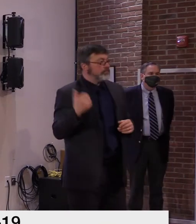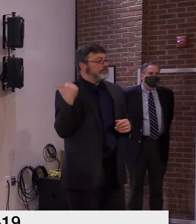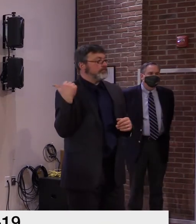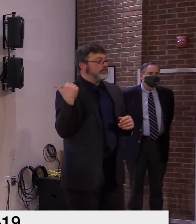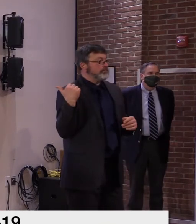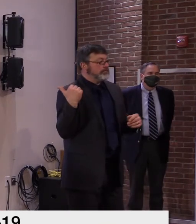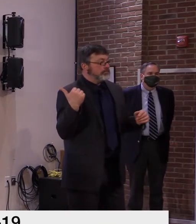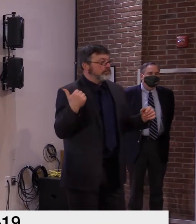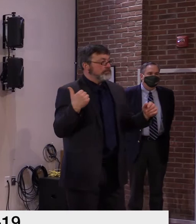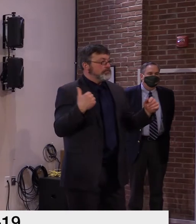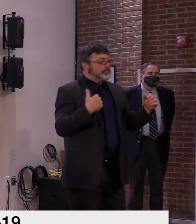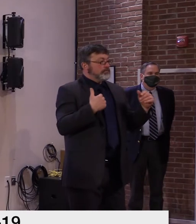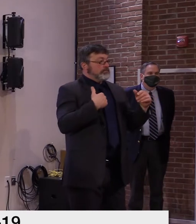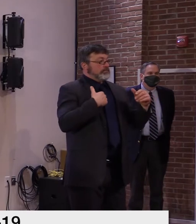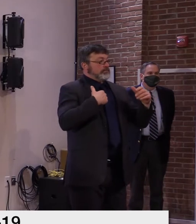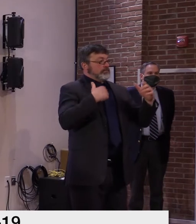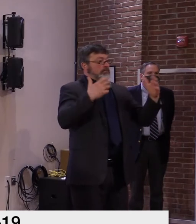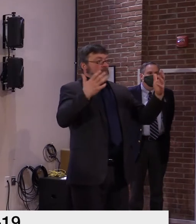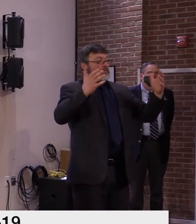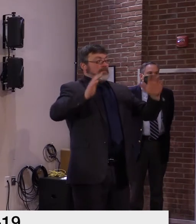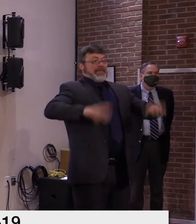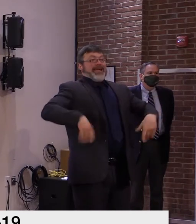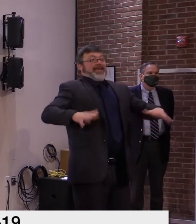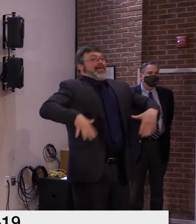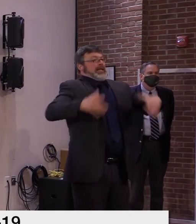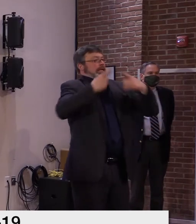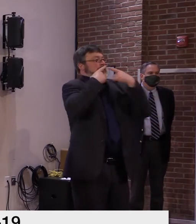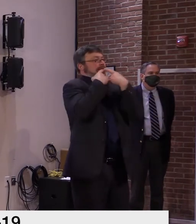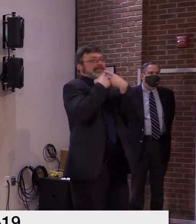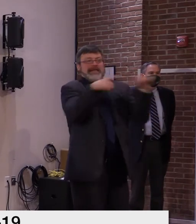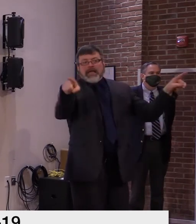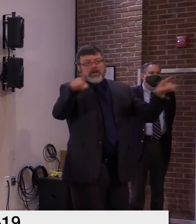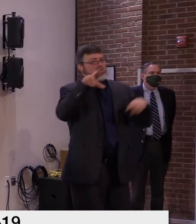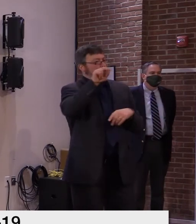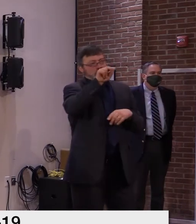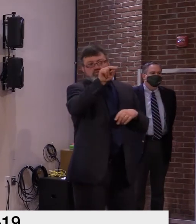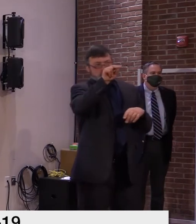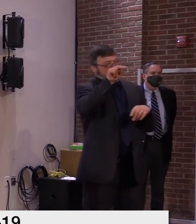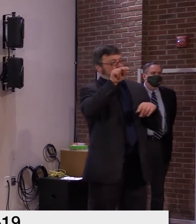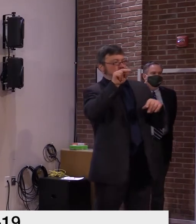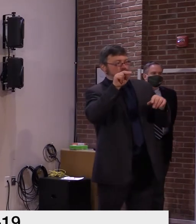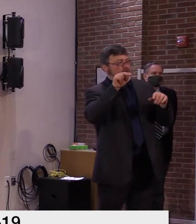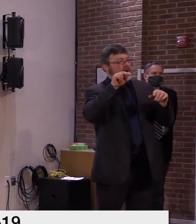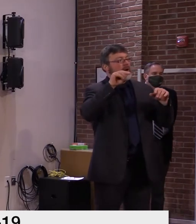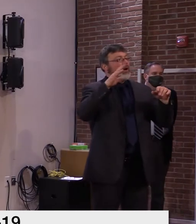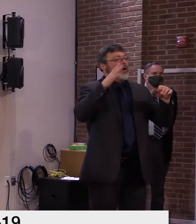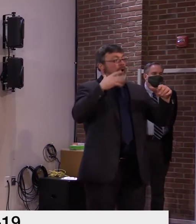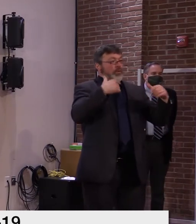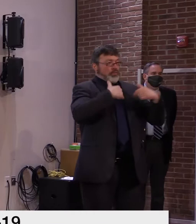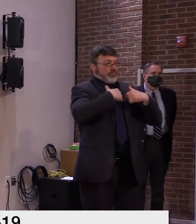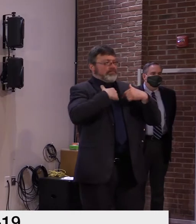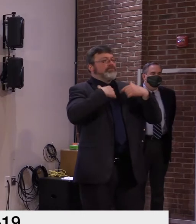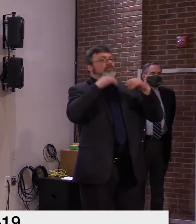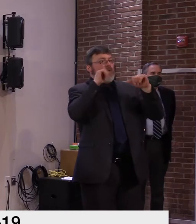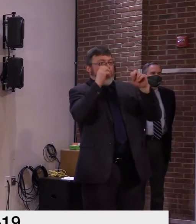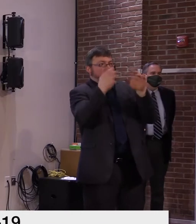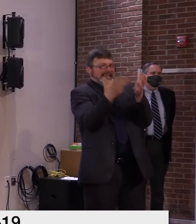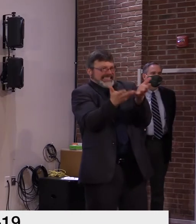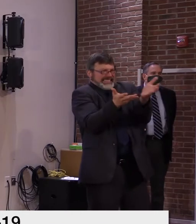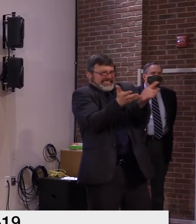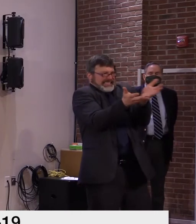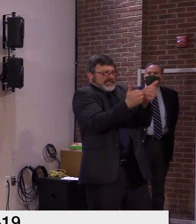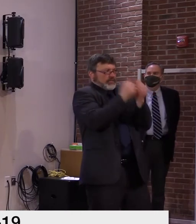has a lot to do with it, but we're comforted by the fact that we've seen an increase in supply almost every week. The Johnson &